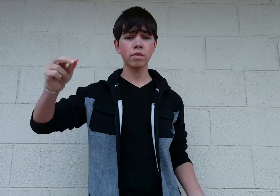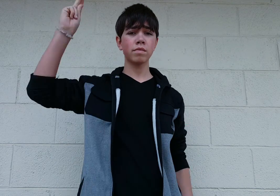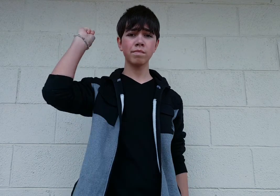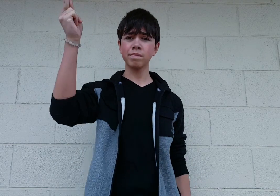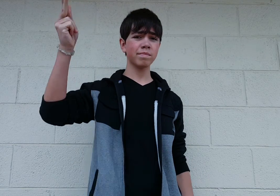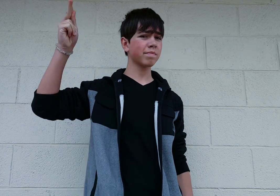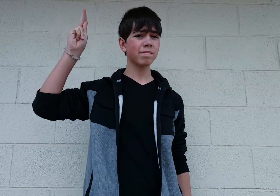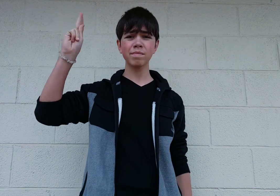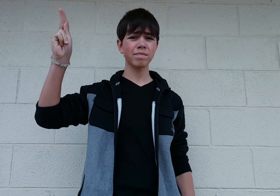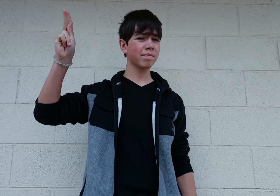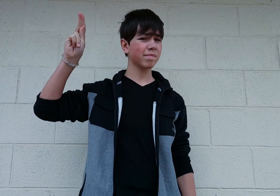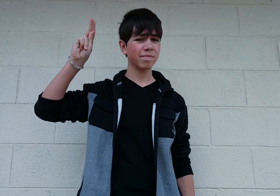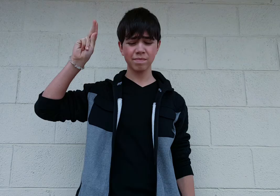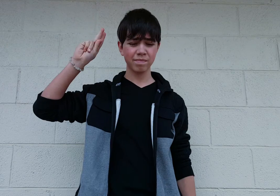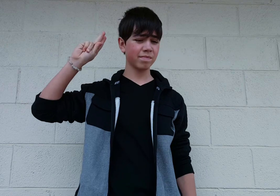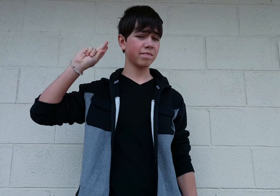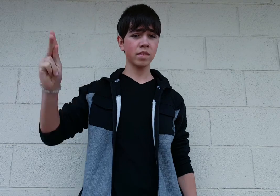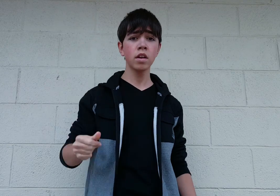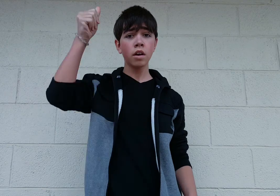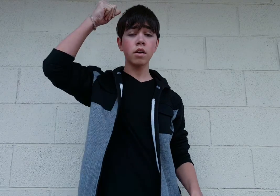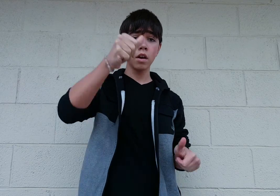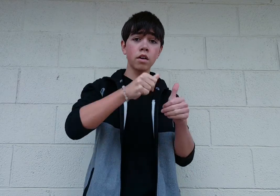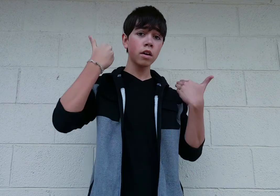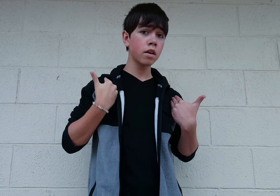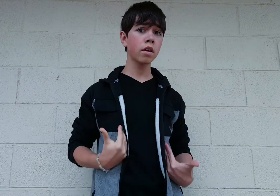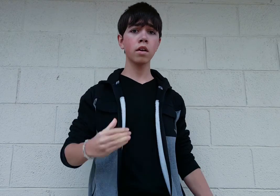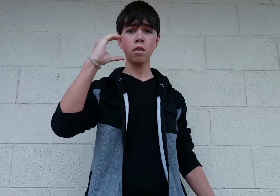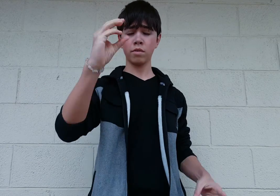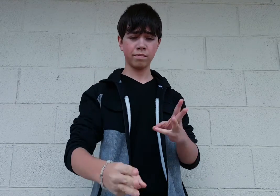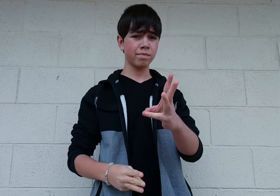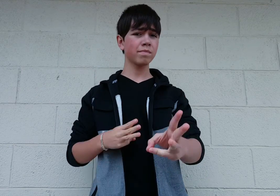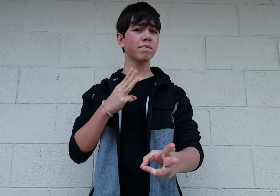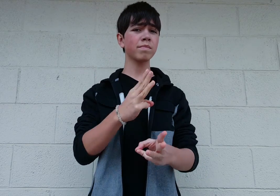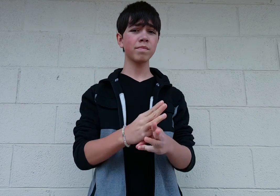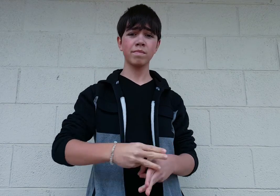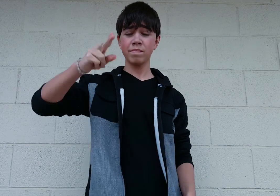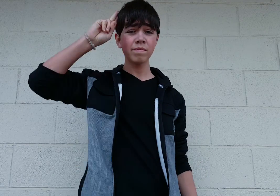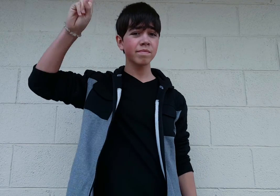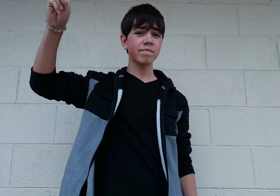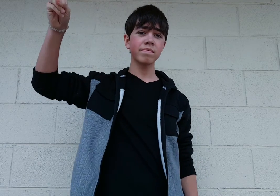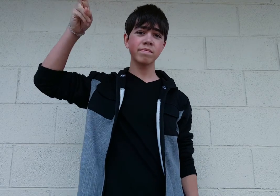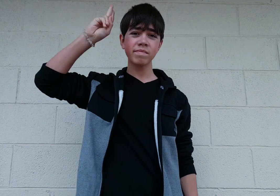down in history Remember me for centuries Remember